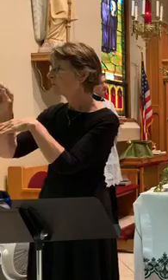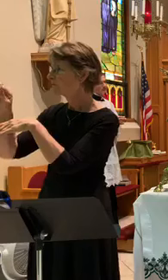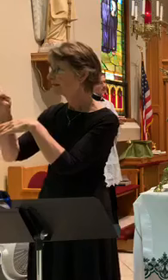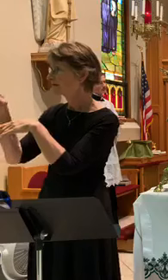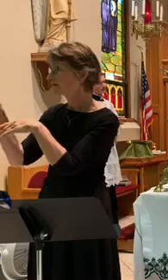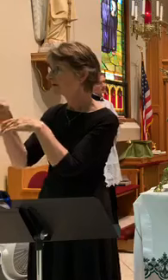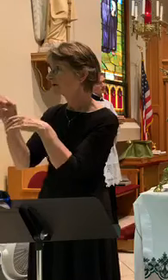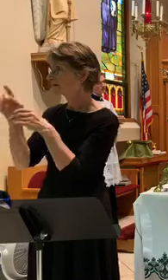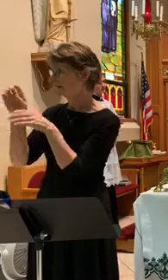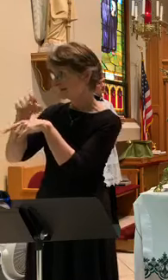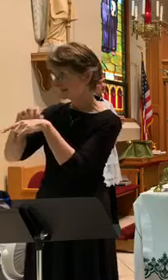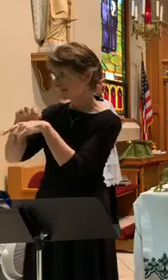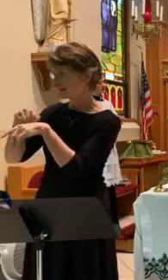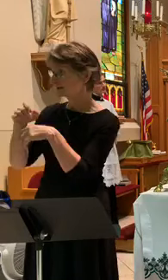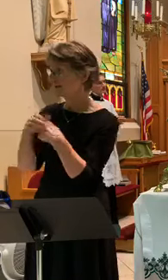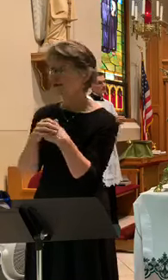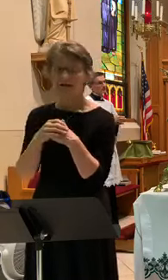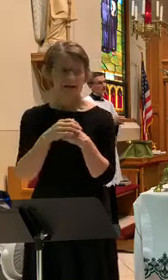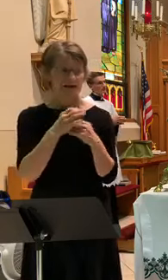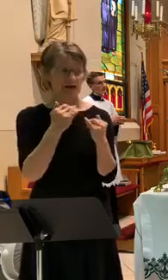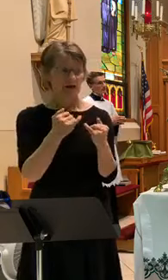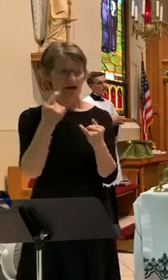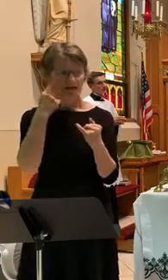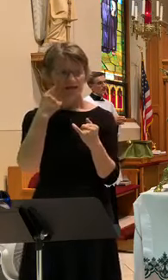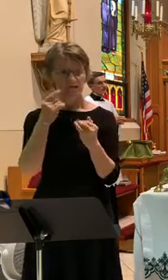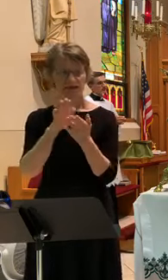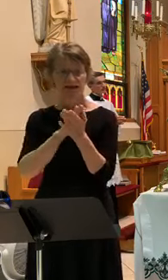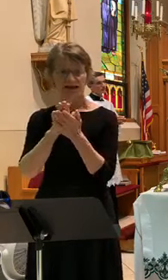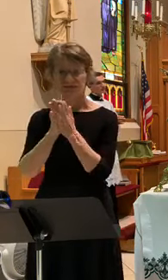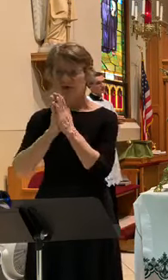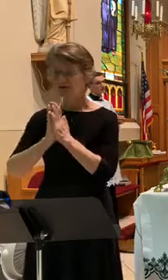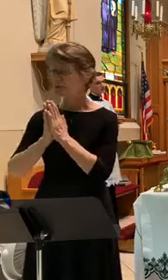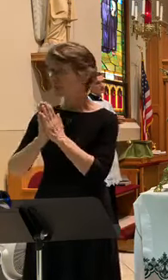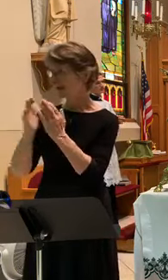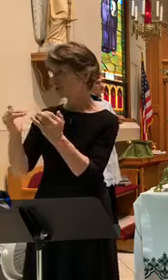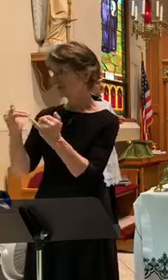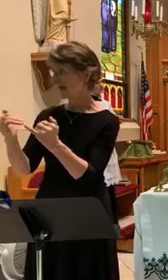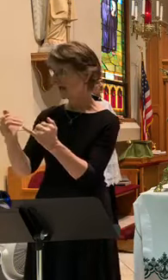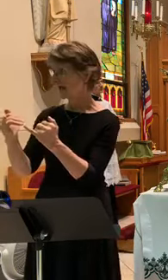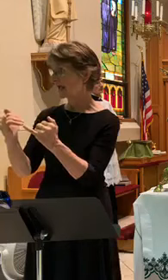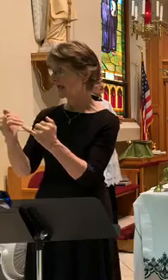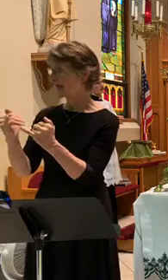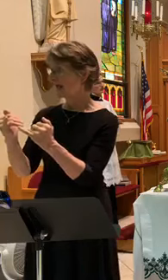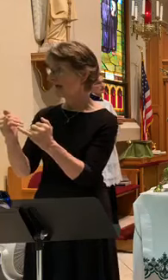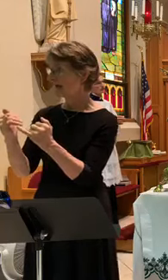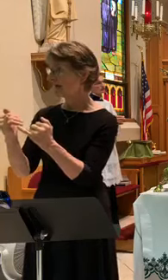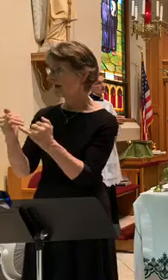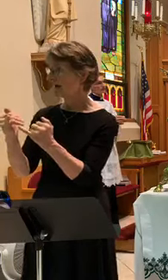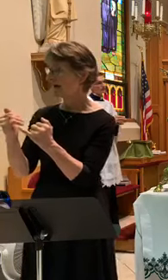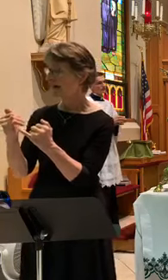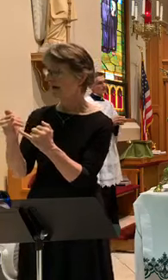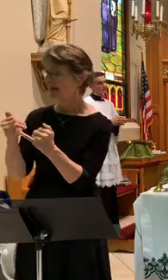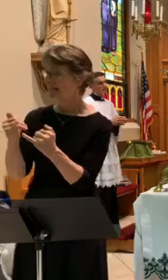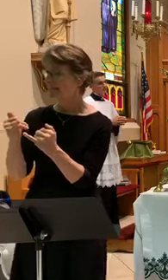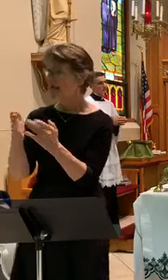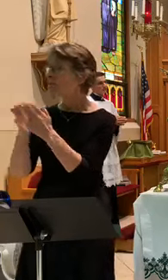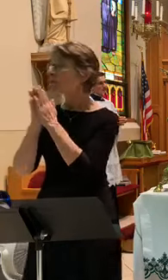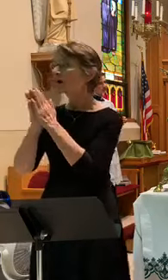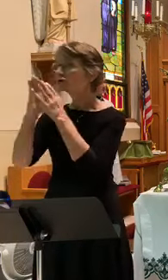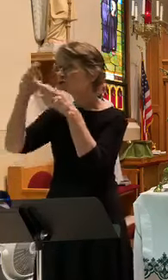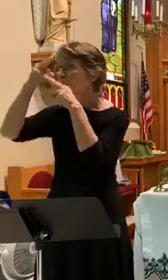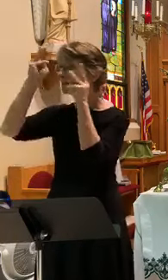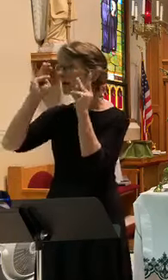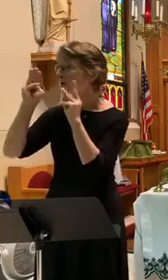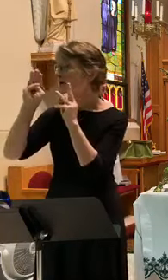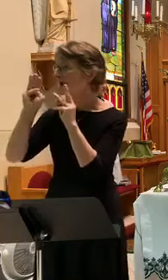by praying together. I think it would be nice for us to pray today, the Memorare. It's in the back of your missalette if